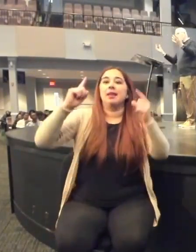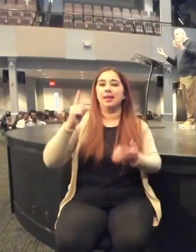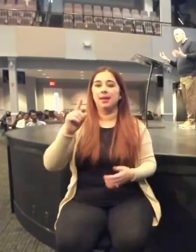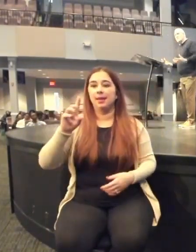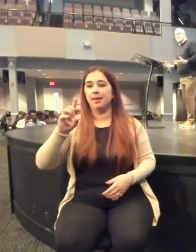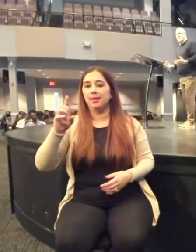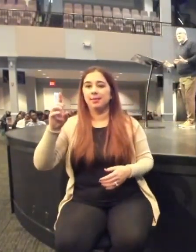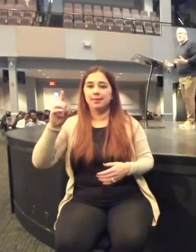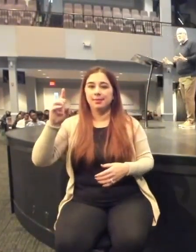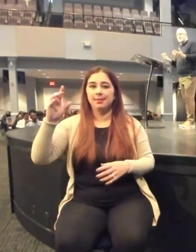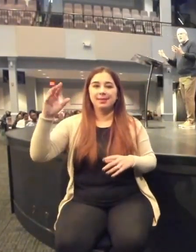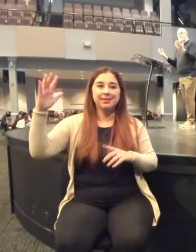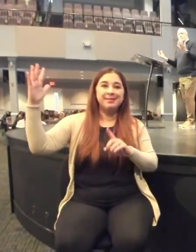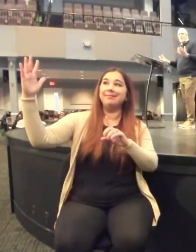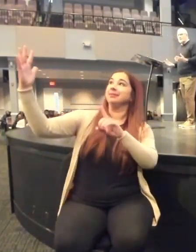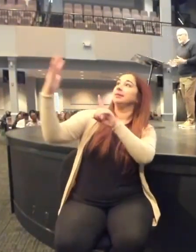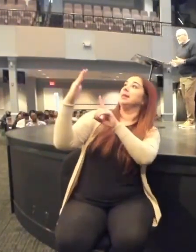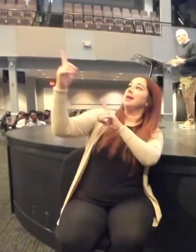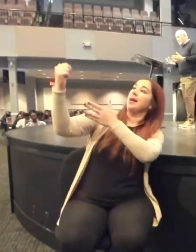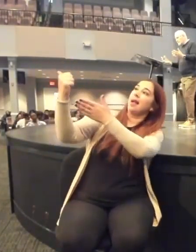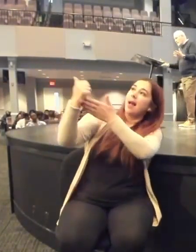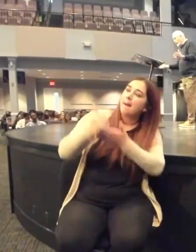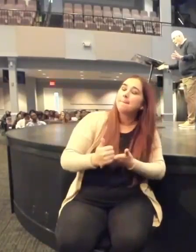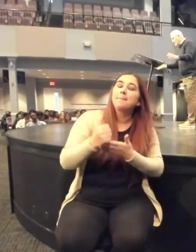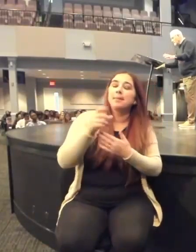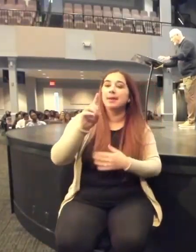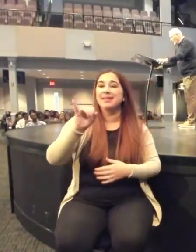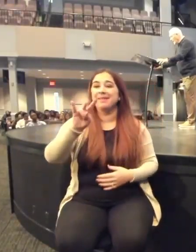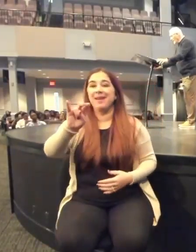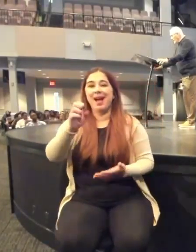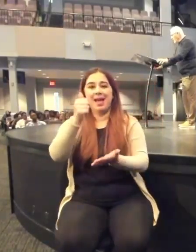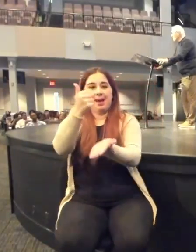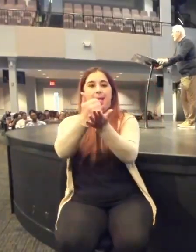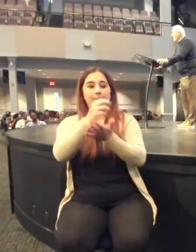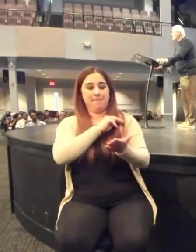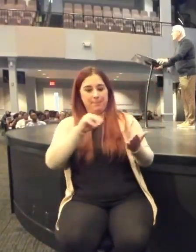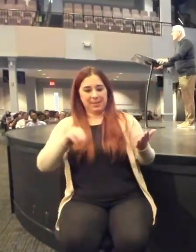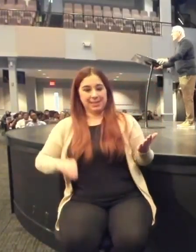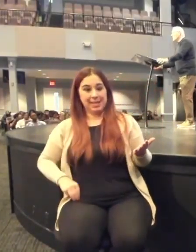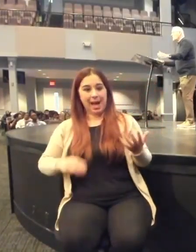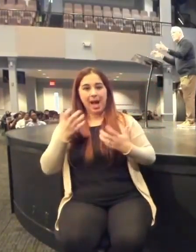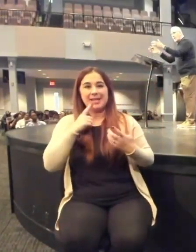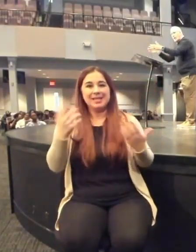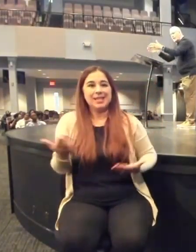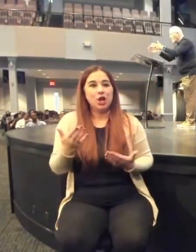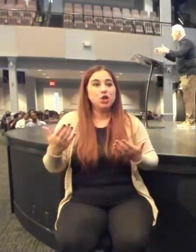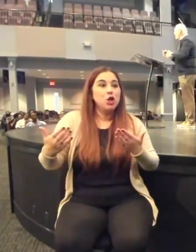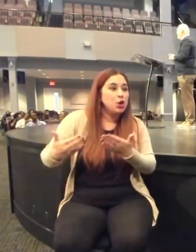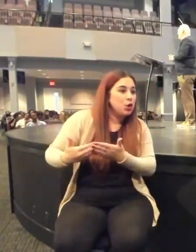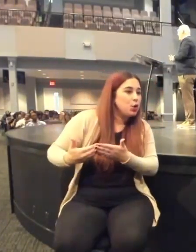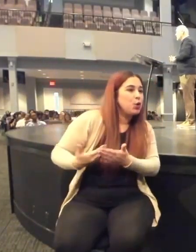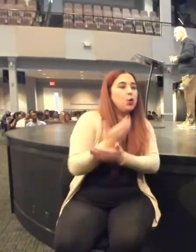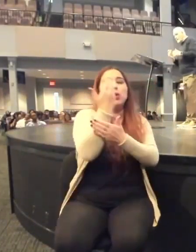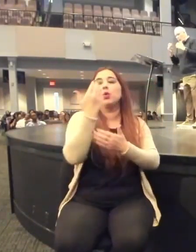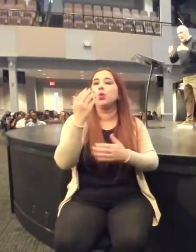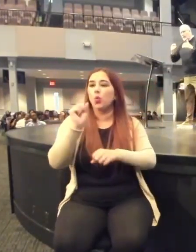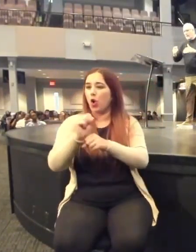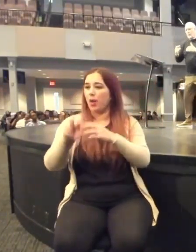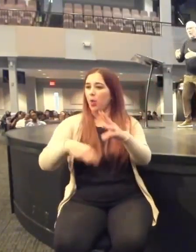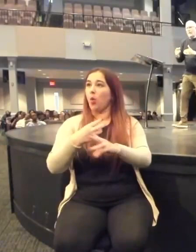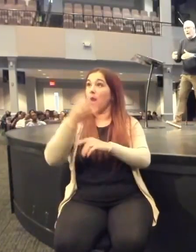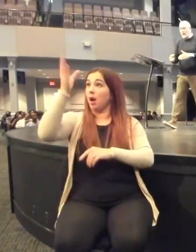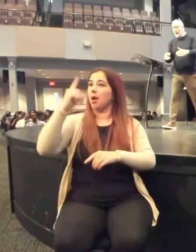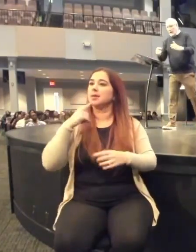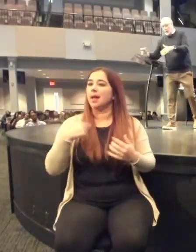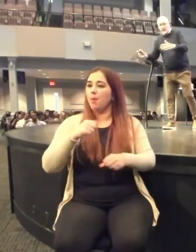divine help is on the scene. A Savior has been born. The Messiah is here. It was an announcement of a new work in the world. God said, I'm working